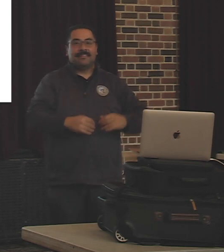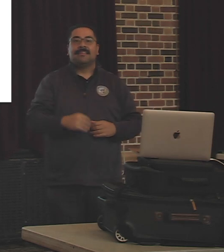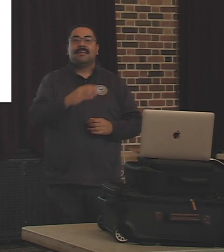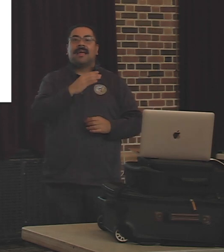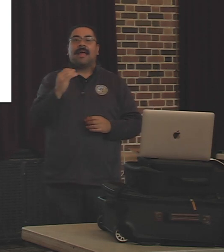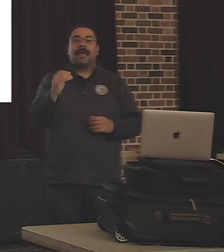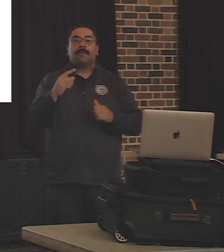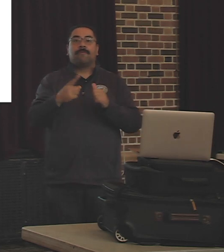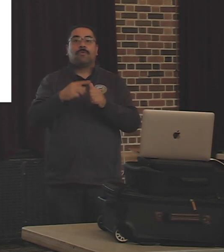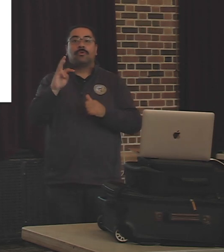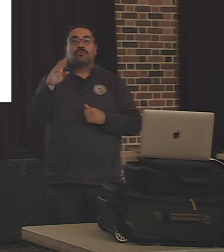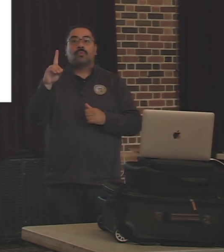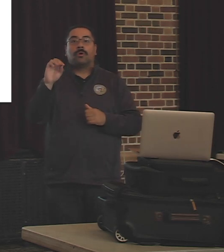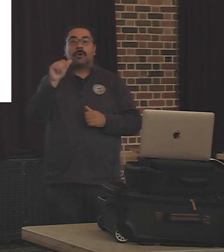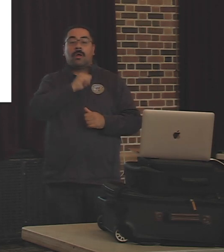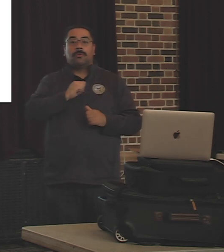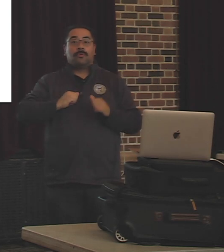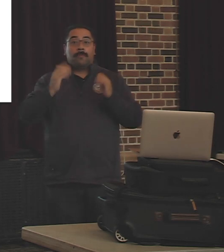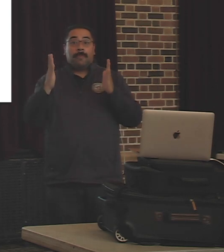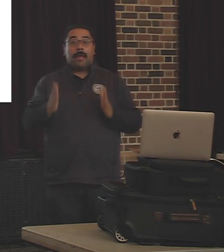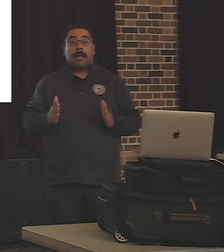And First Ward Alderman